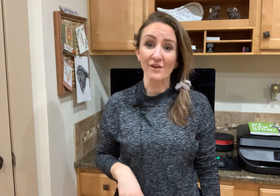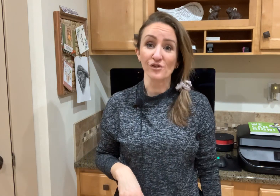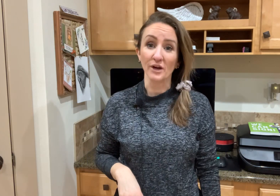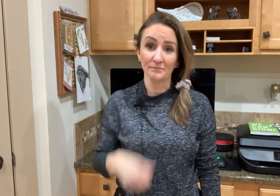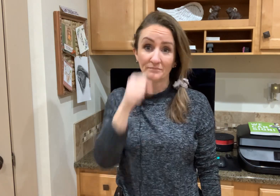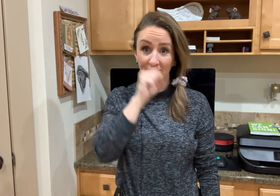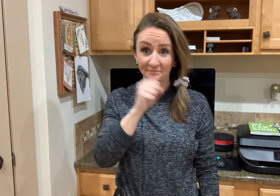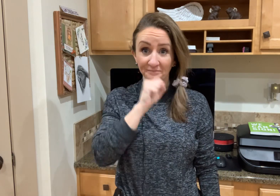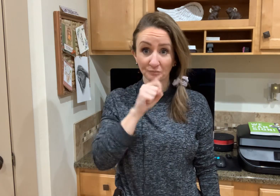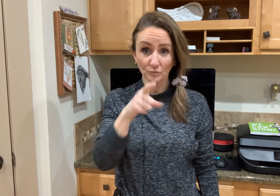cream.